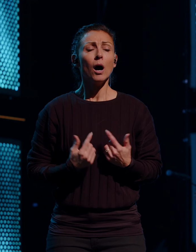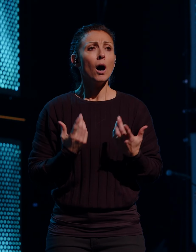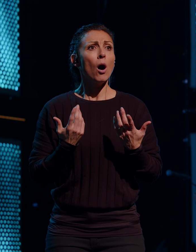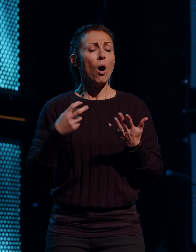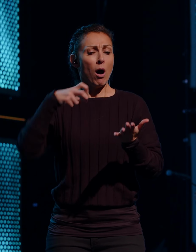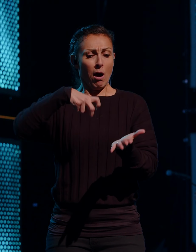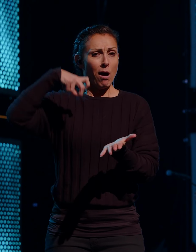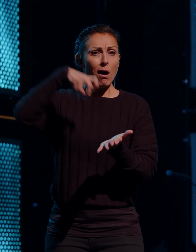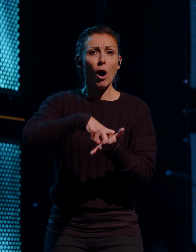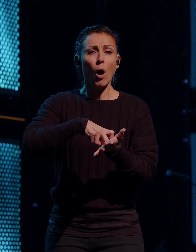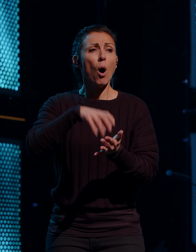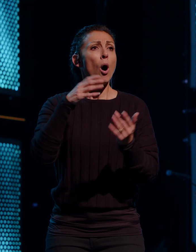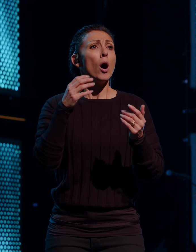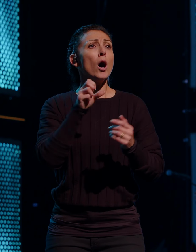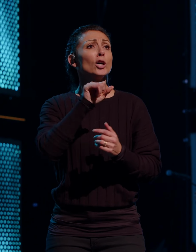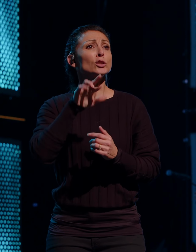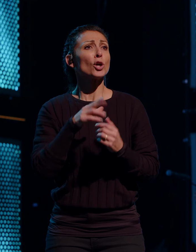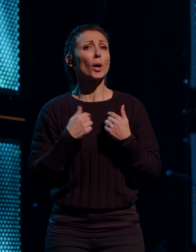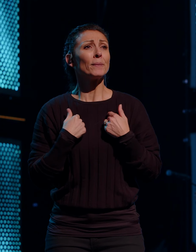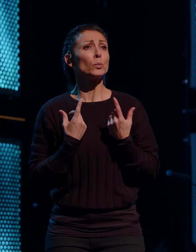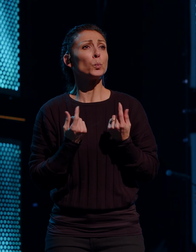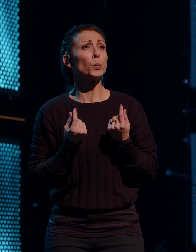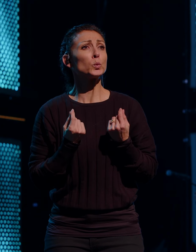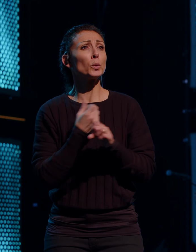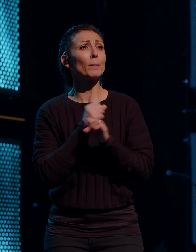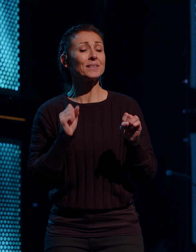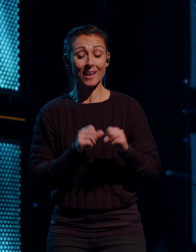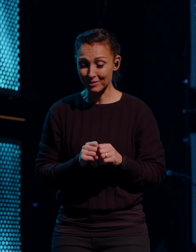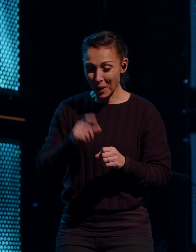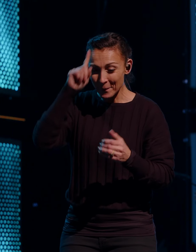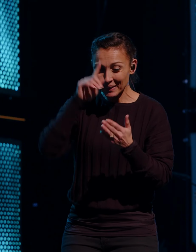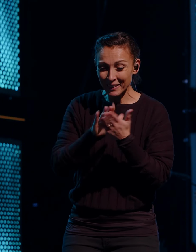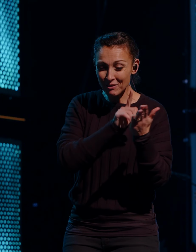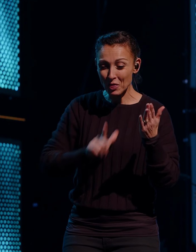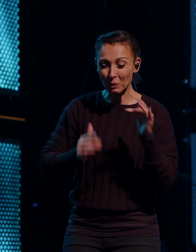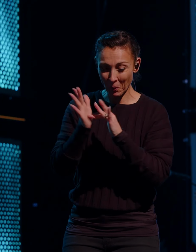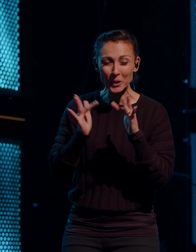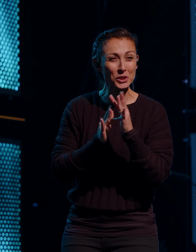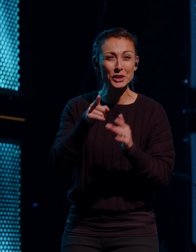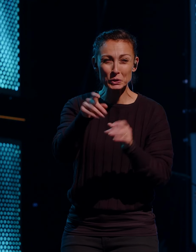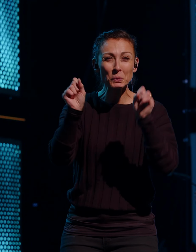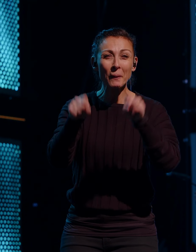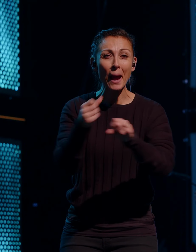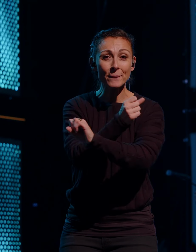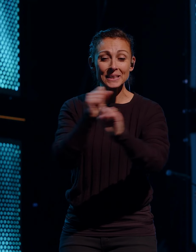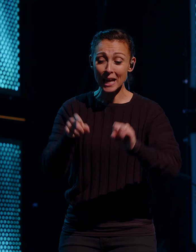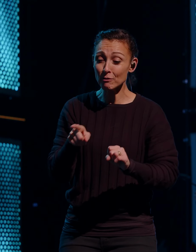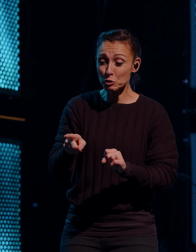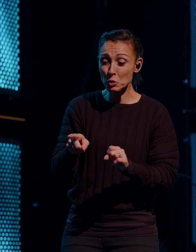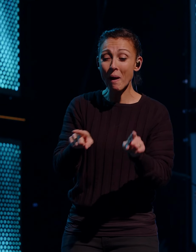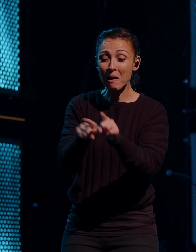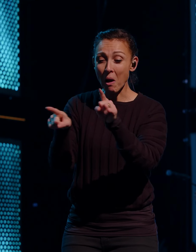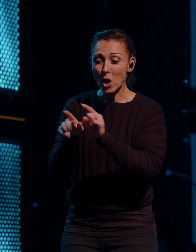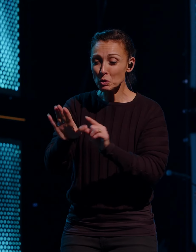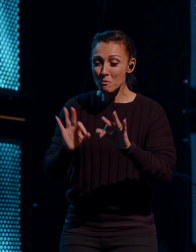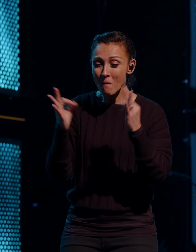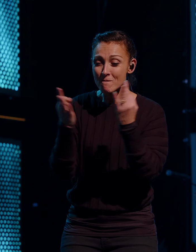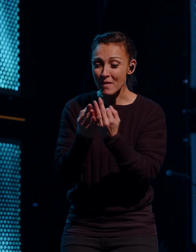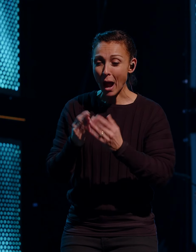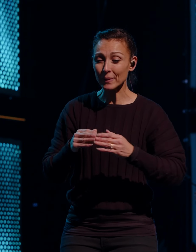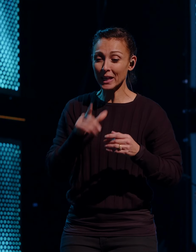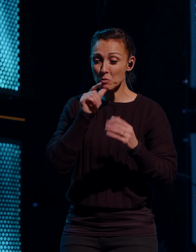be saved?' And they said, 'Believe in the Lord Jesus and you'll be saved, you and your household.' And they spoke the word of the Lord